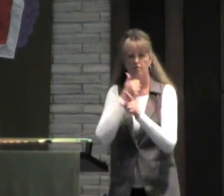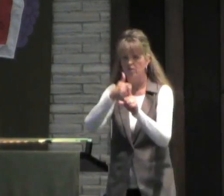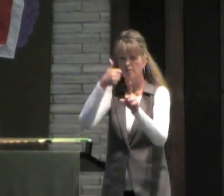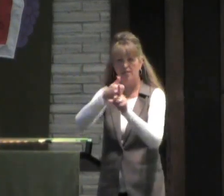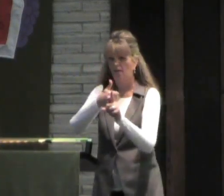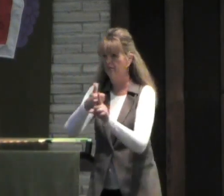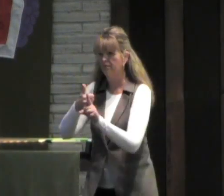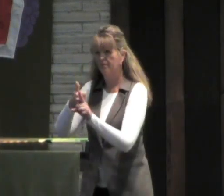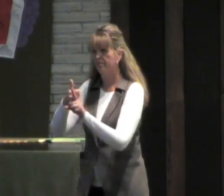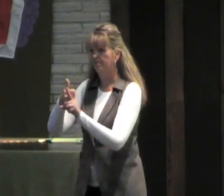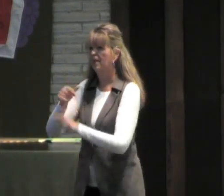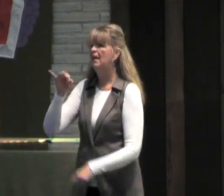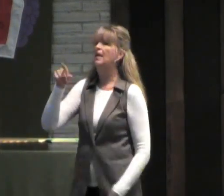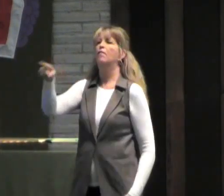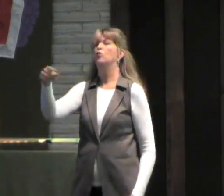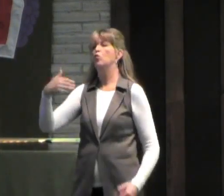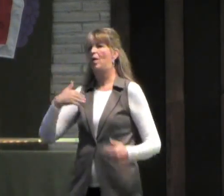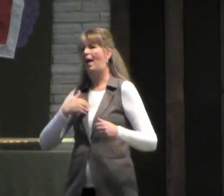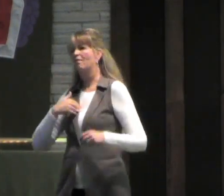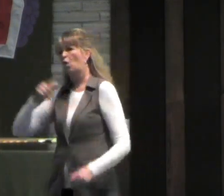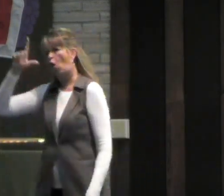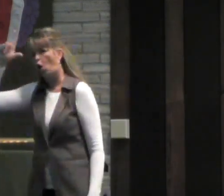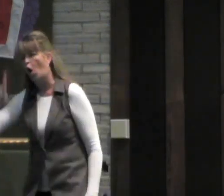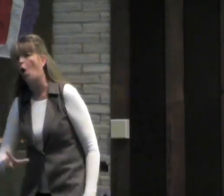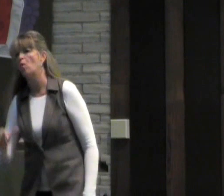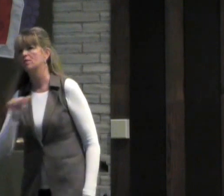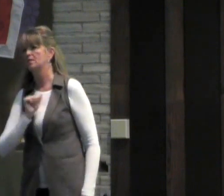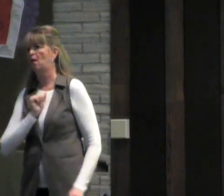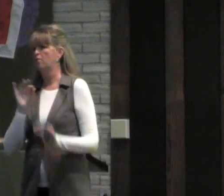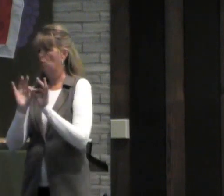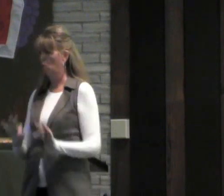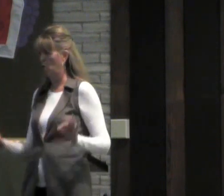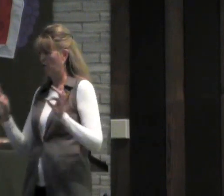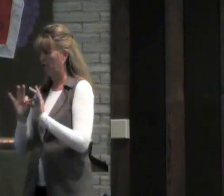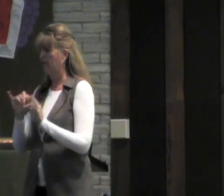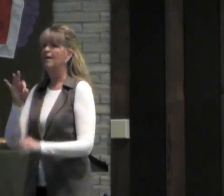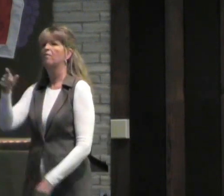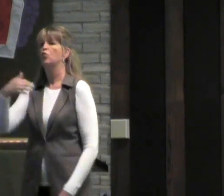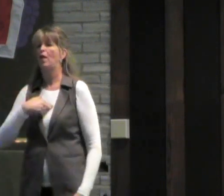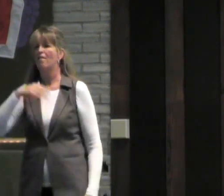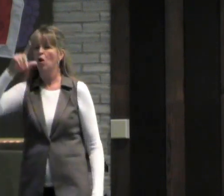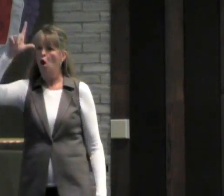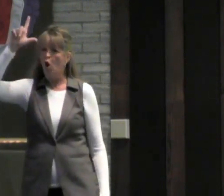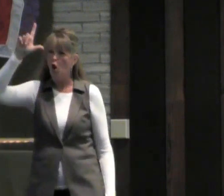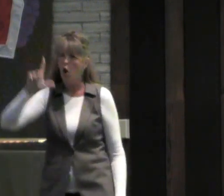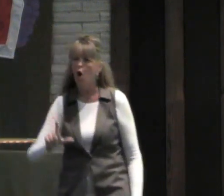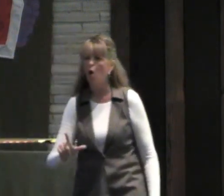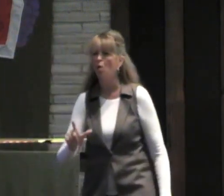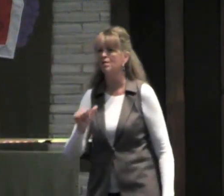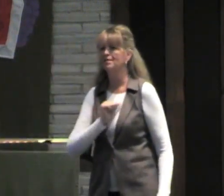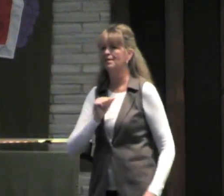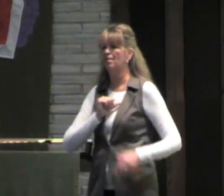If you don't love yourself, if you have low self-worth, if you have